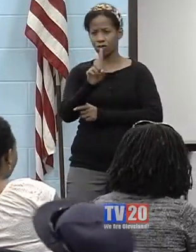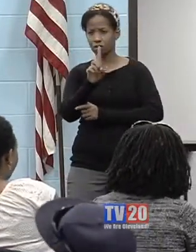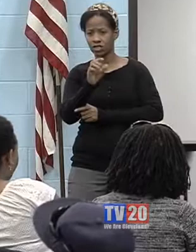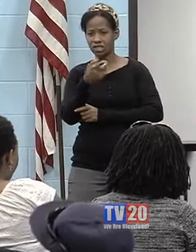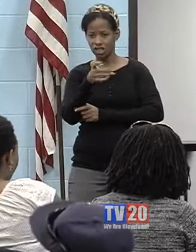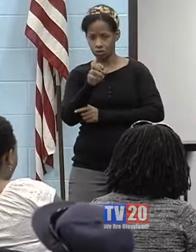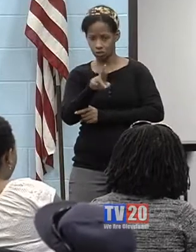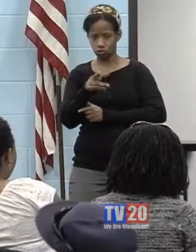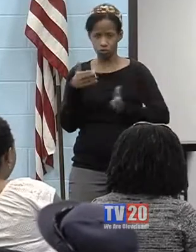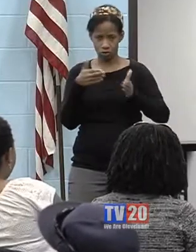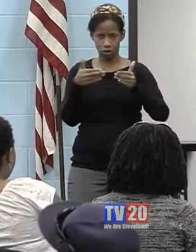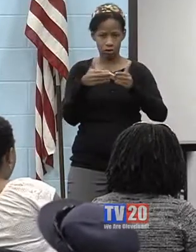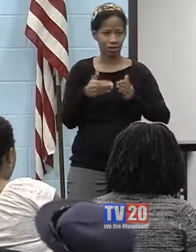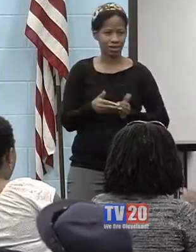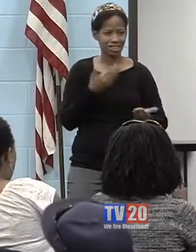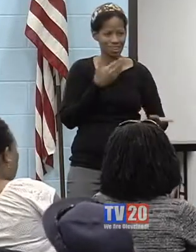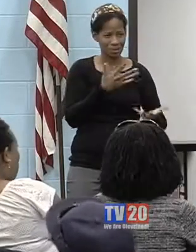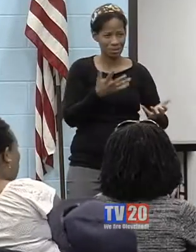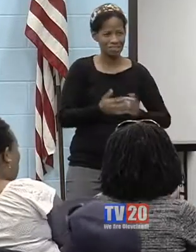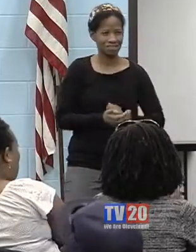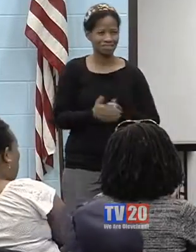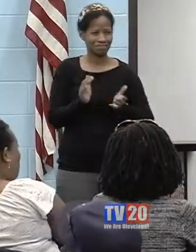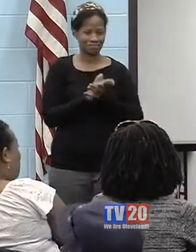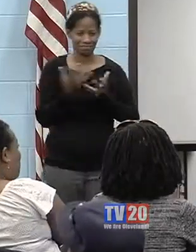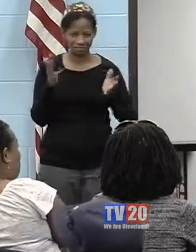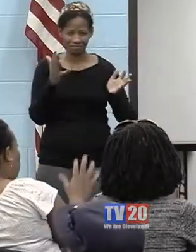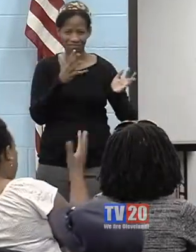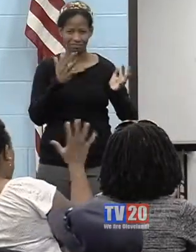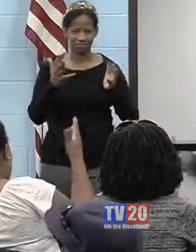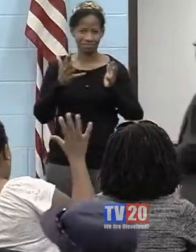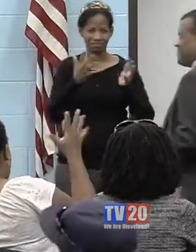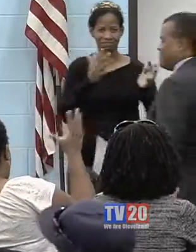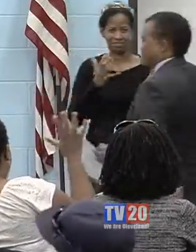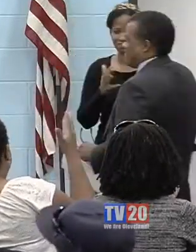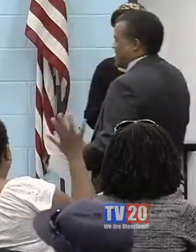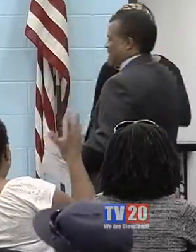Chester. Mr. Benders, thank you.